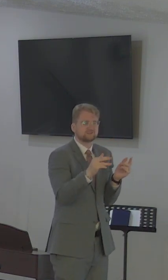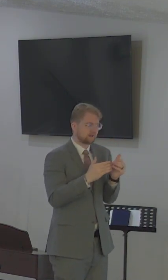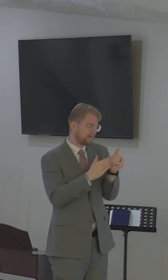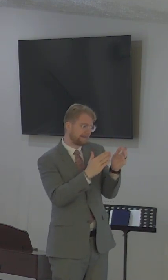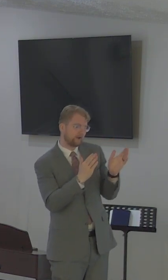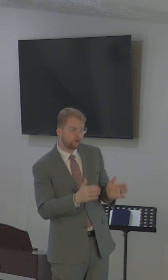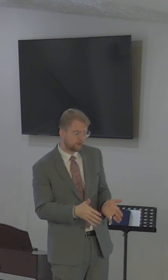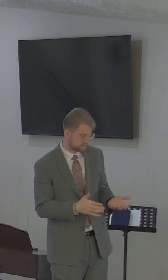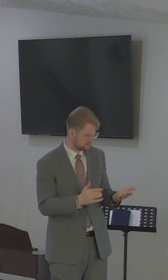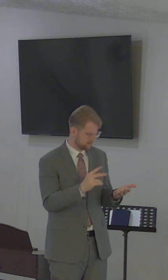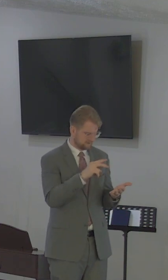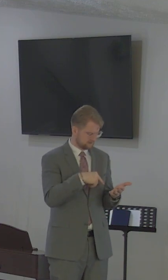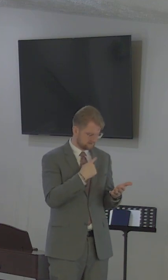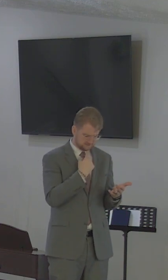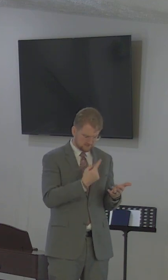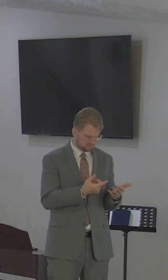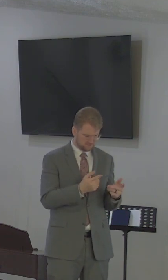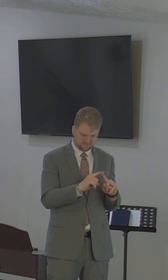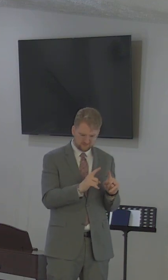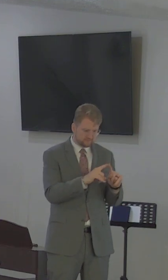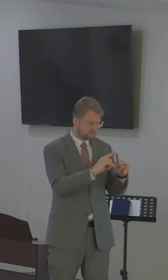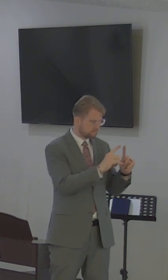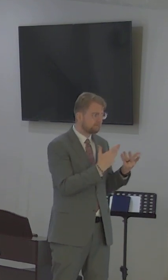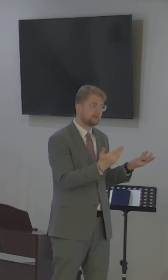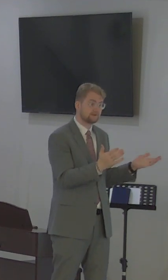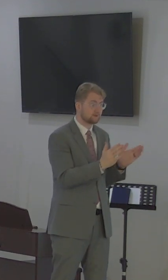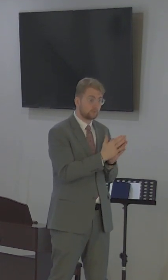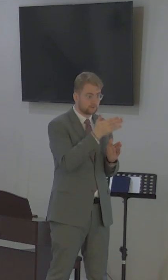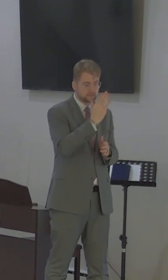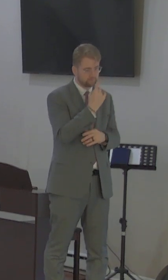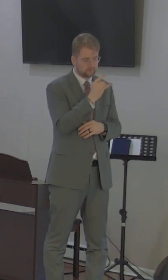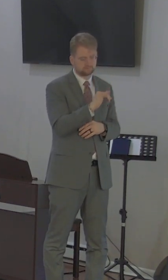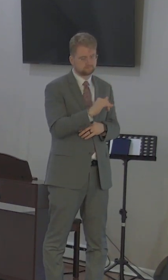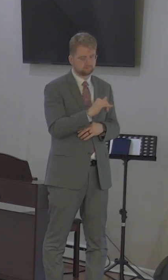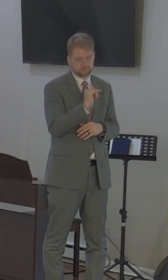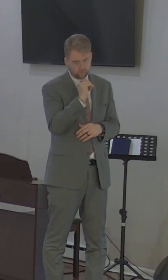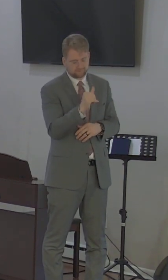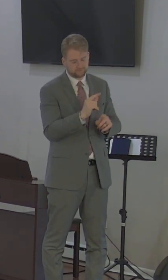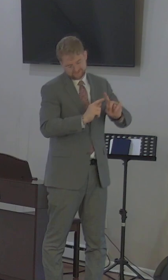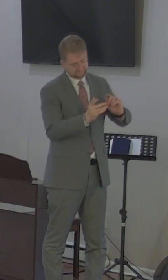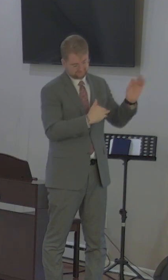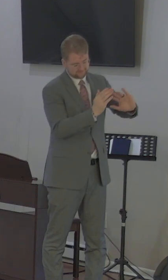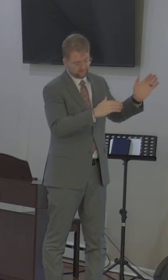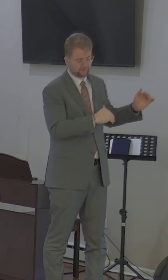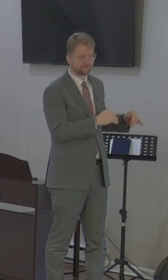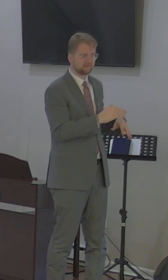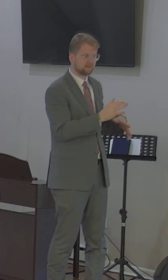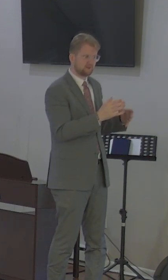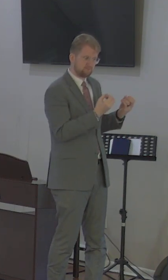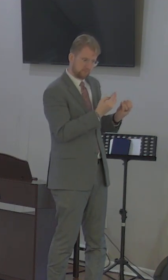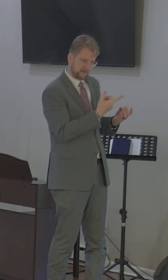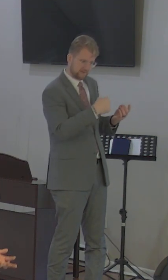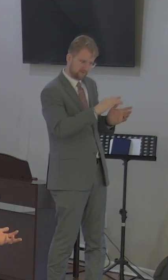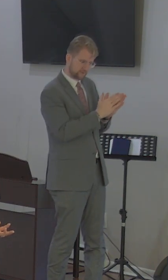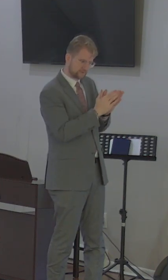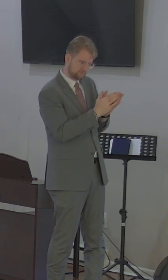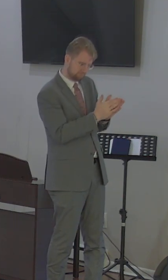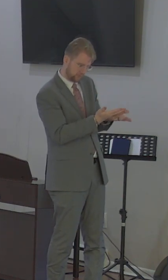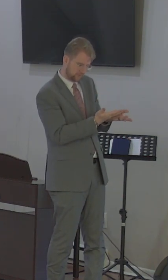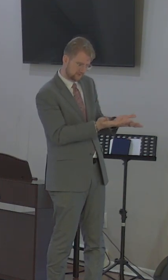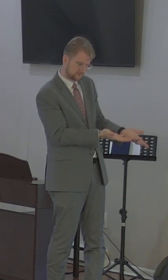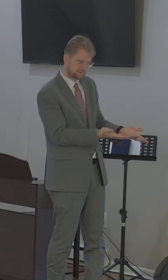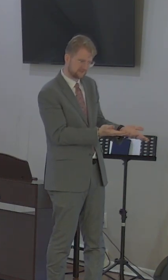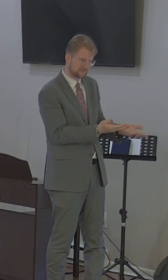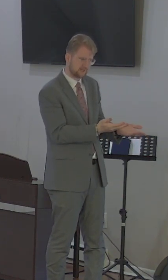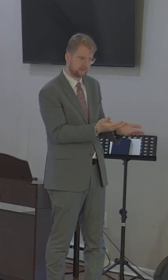they tell me all of these different things. Okay, praise God for that. That's a lie. Don't praise God for that. Some of those books, many of those books, are